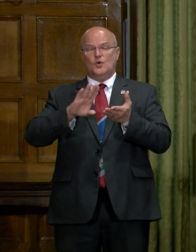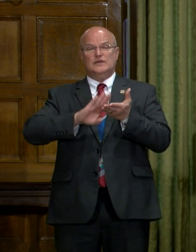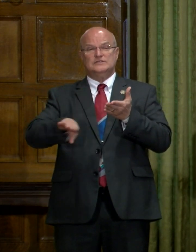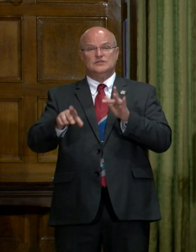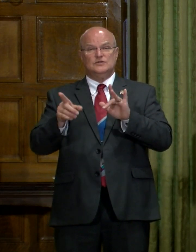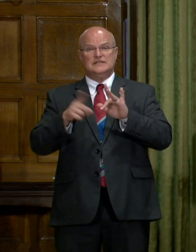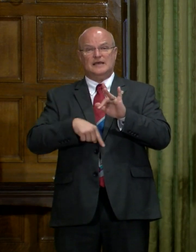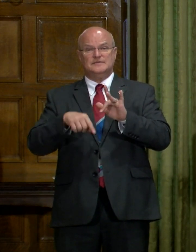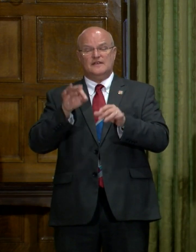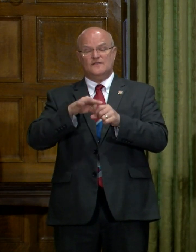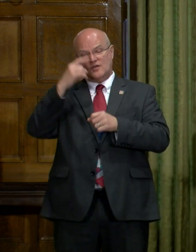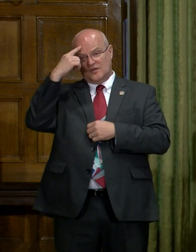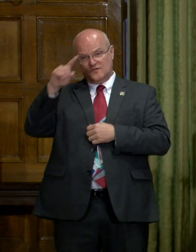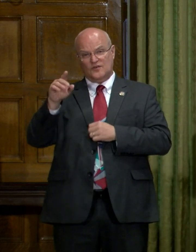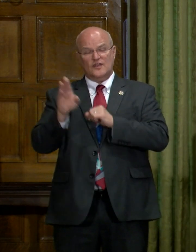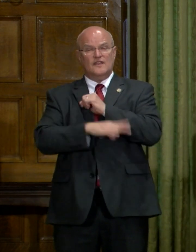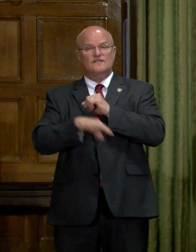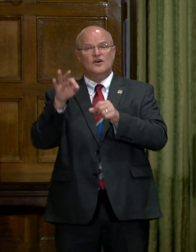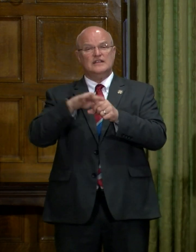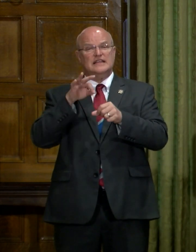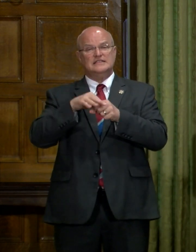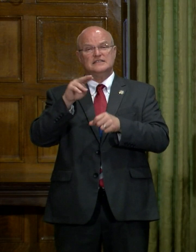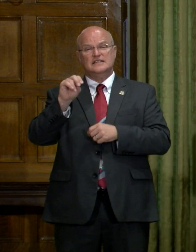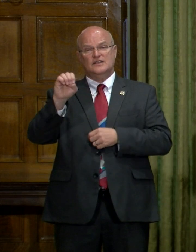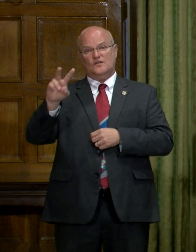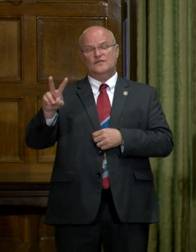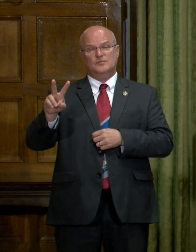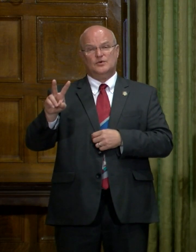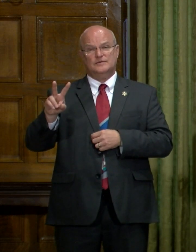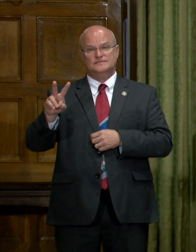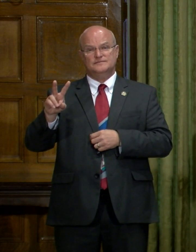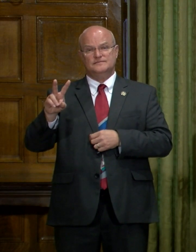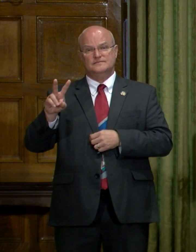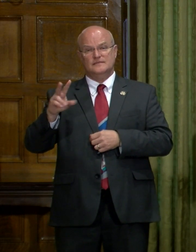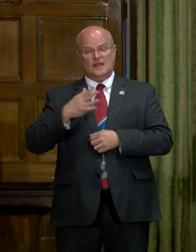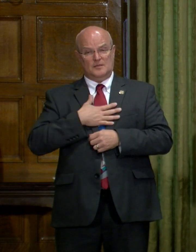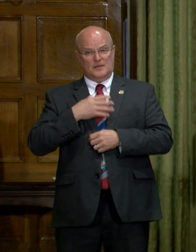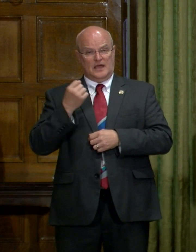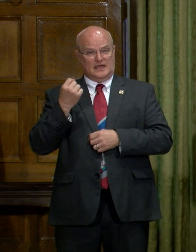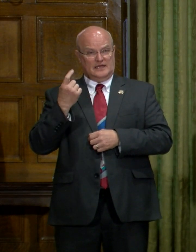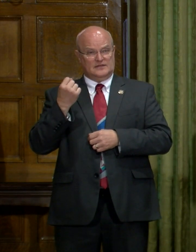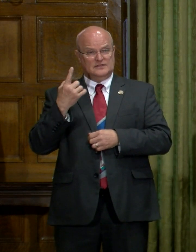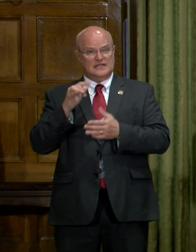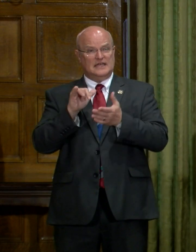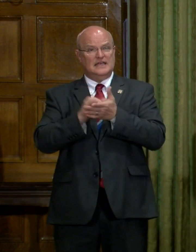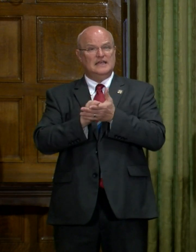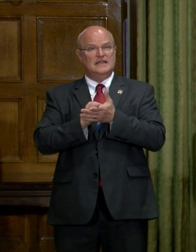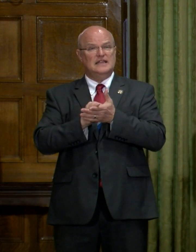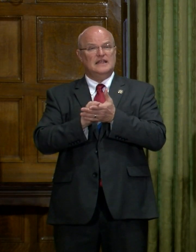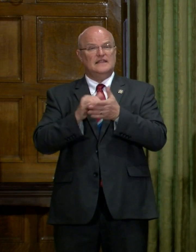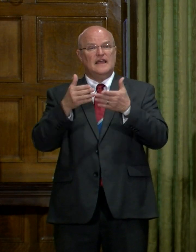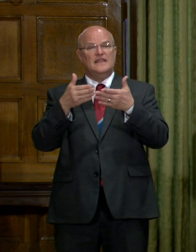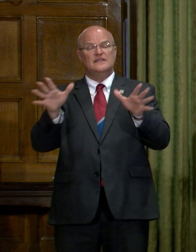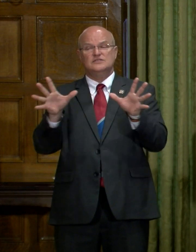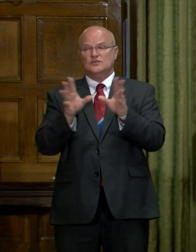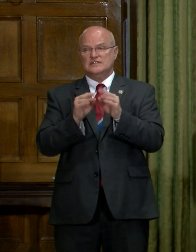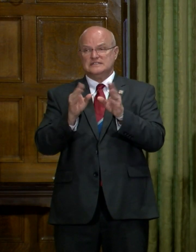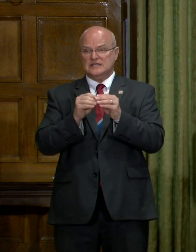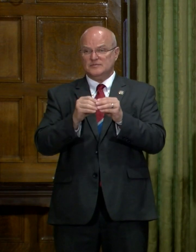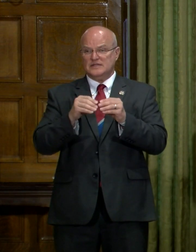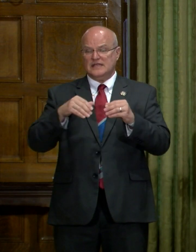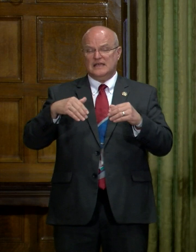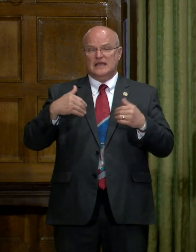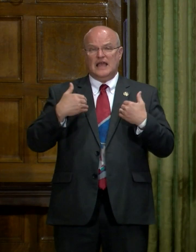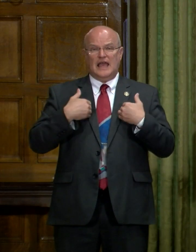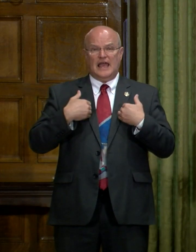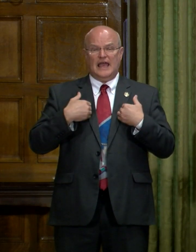excuse absentee voting for the fall election in November. It's my understanding that the General Assembly simply